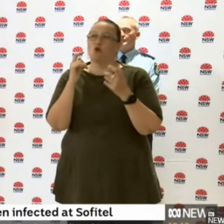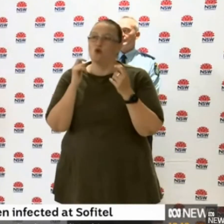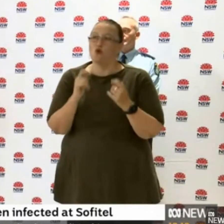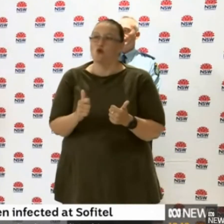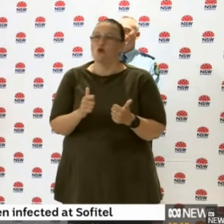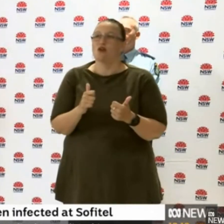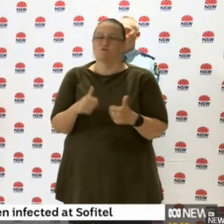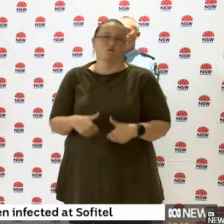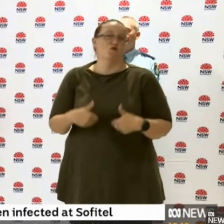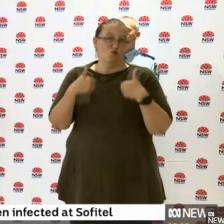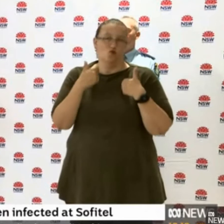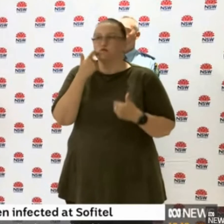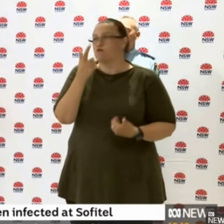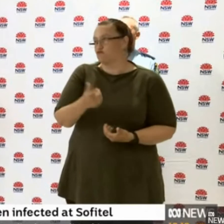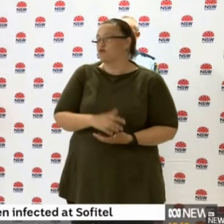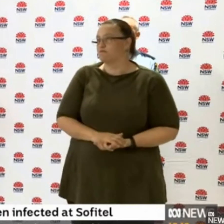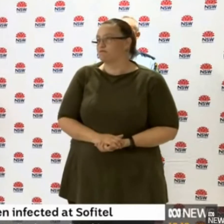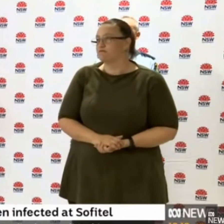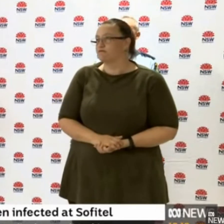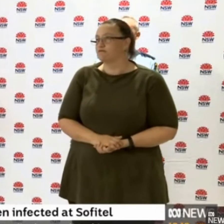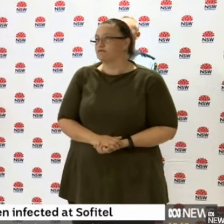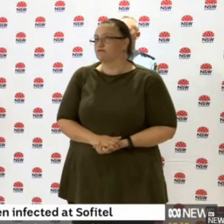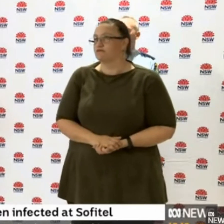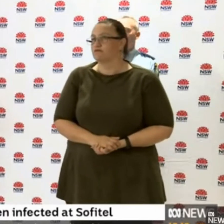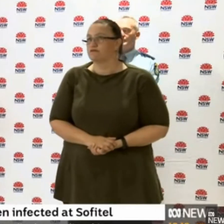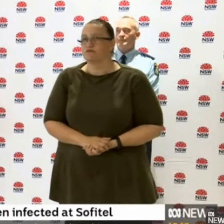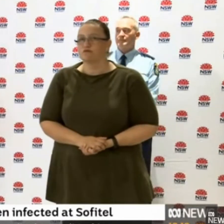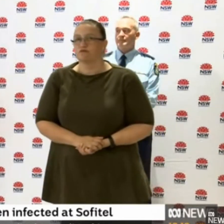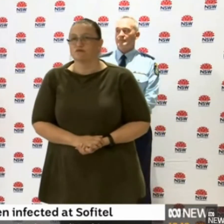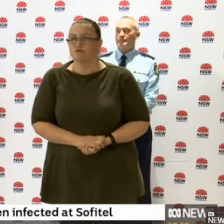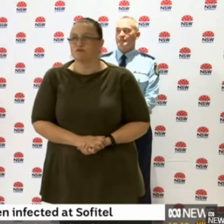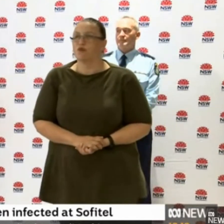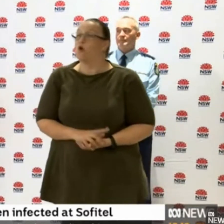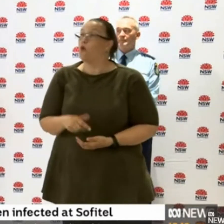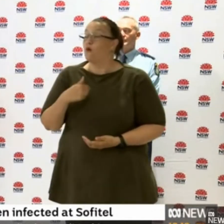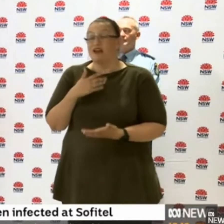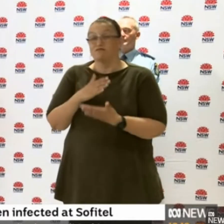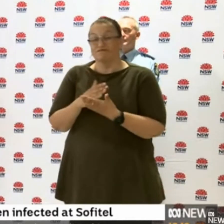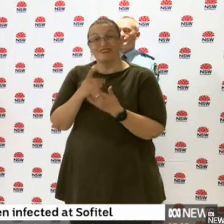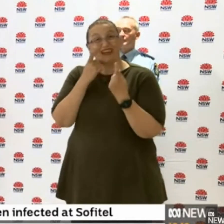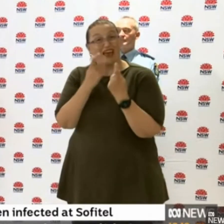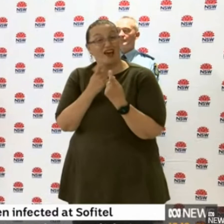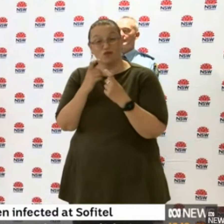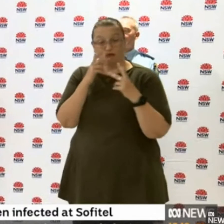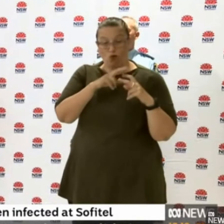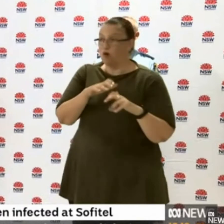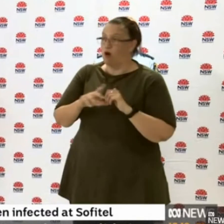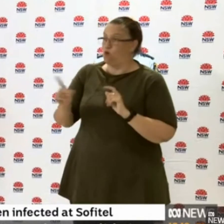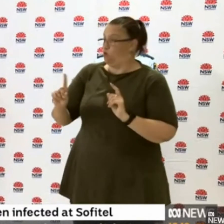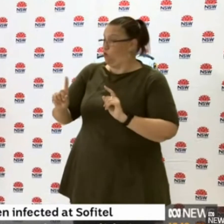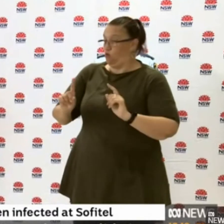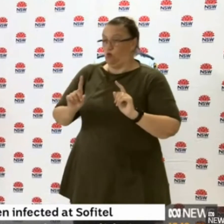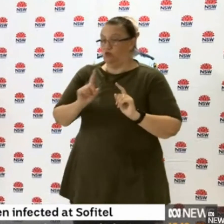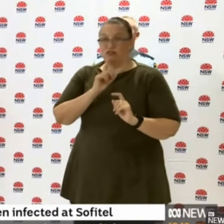late into the evening or early tomorrow morning. And again, but we are taking this precautionary approach. In terms of